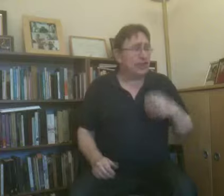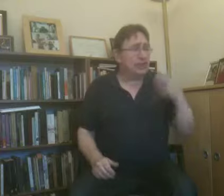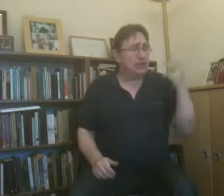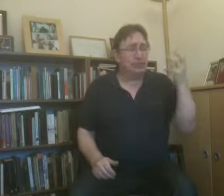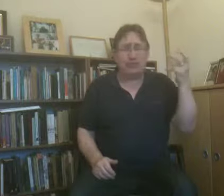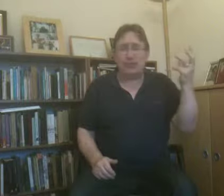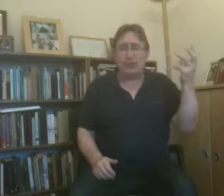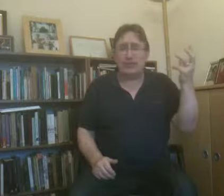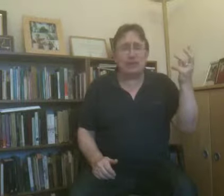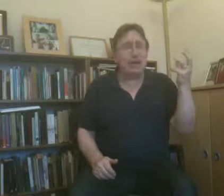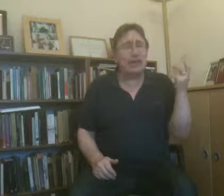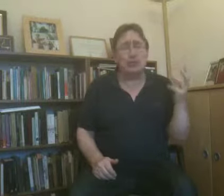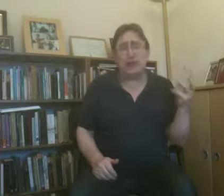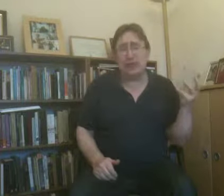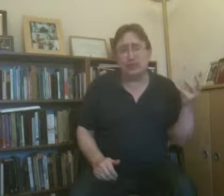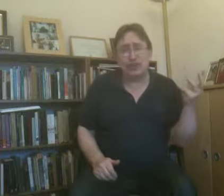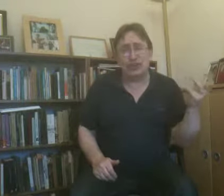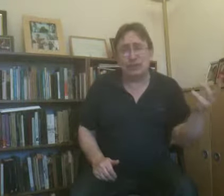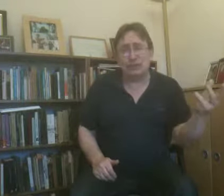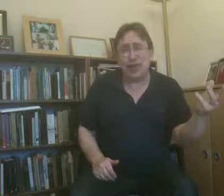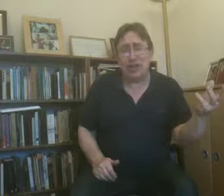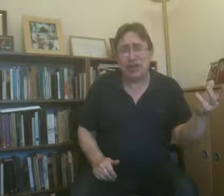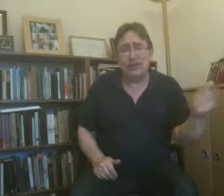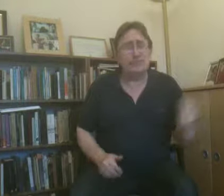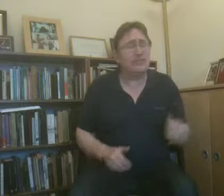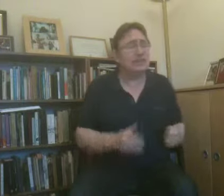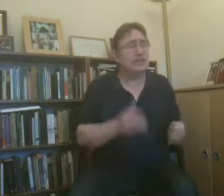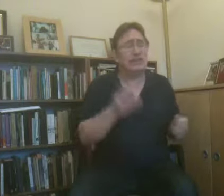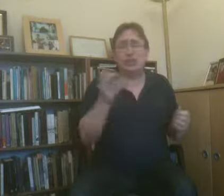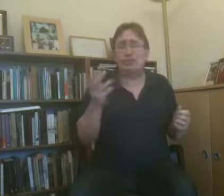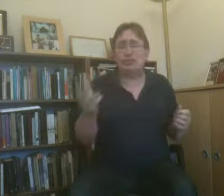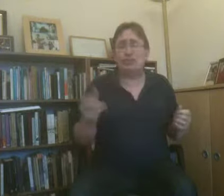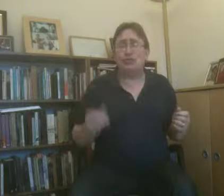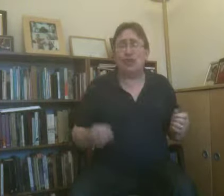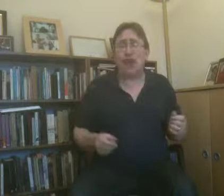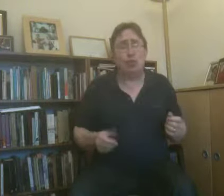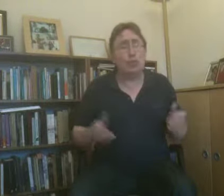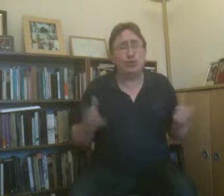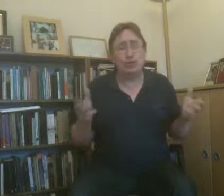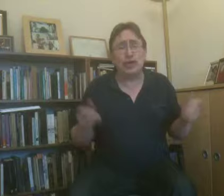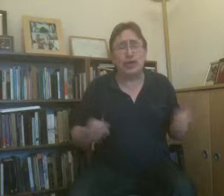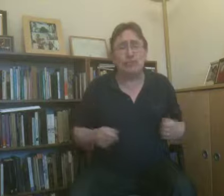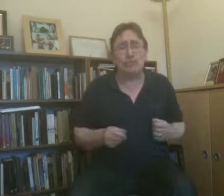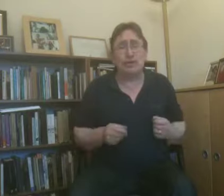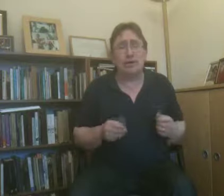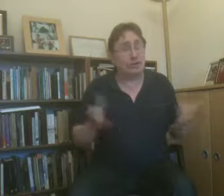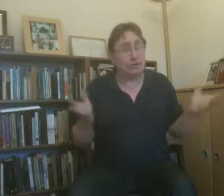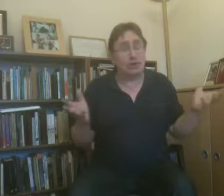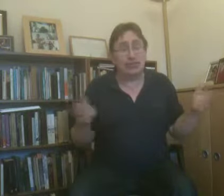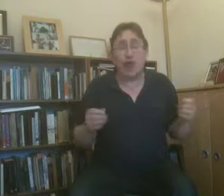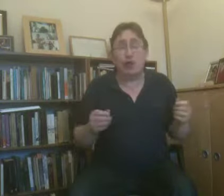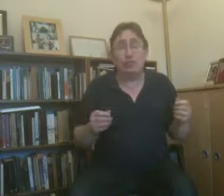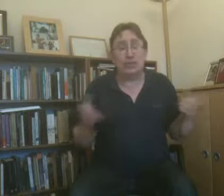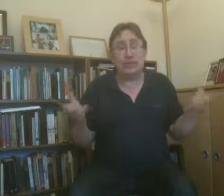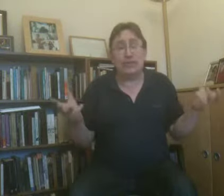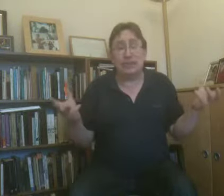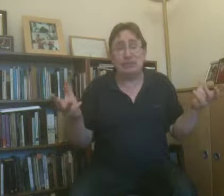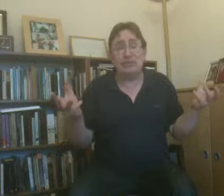In chapter 3 it's a man who came secretly by night. In chapter 4 it's a woman who came, you might say, openly in the middle of the